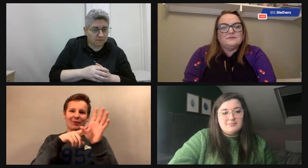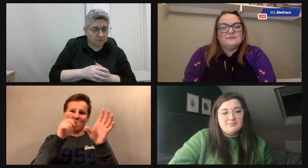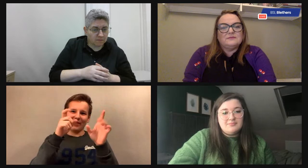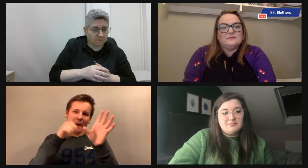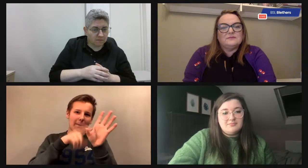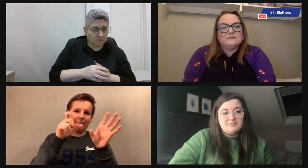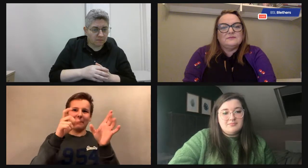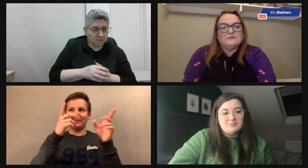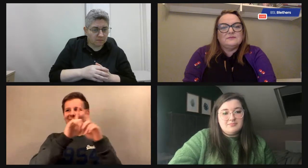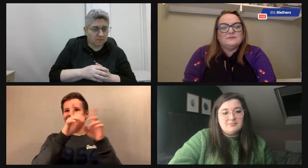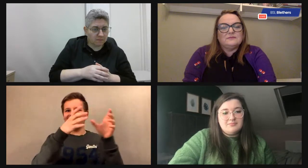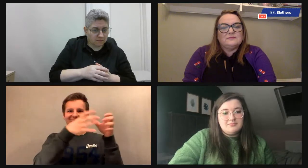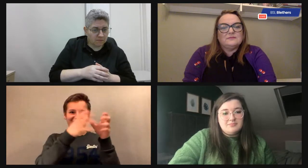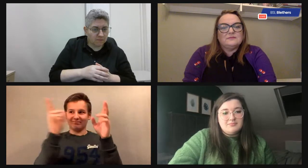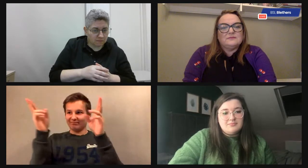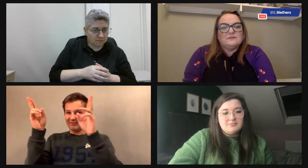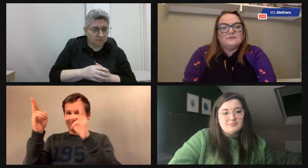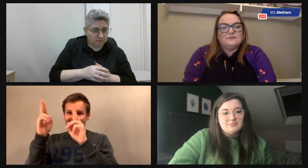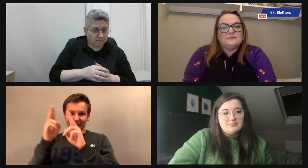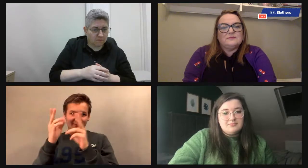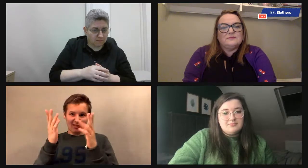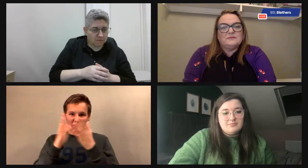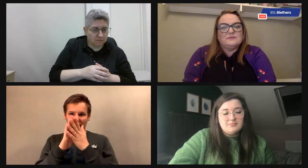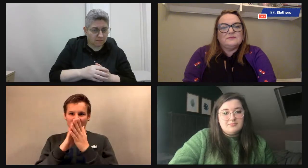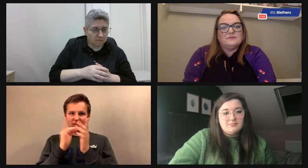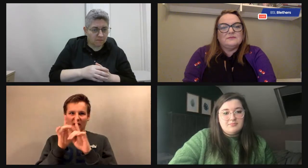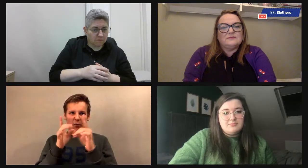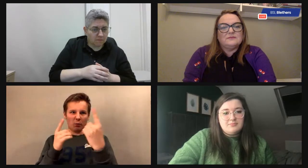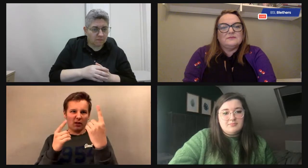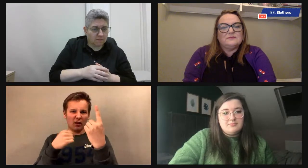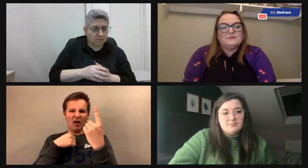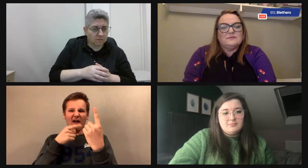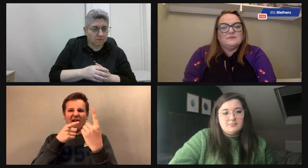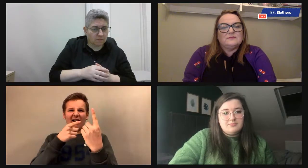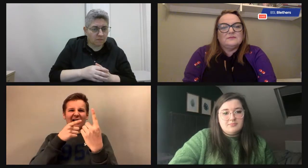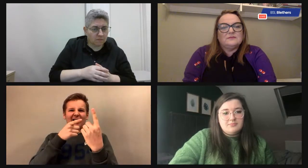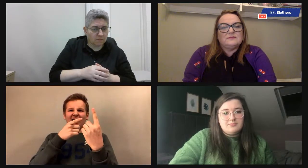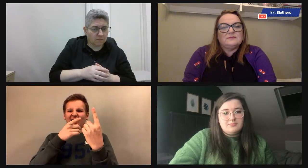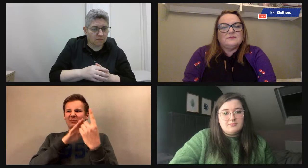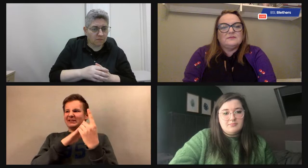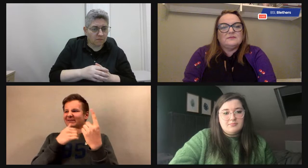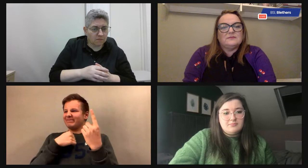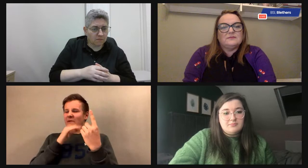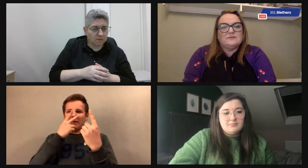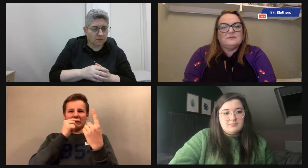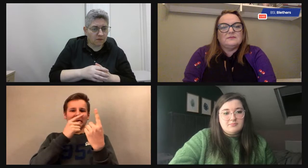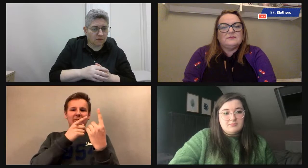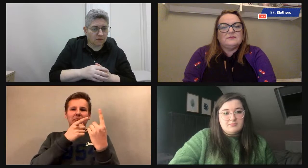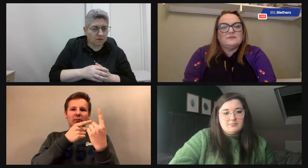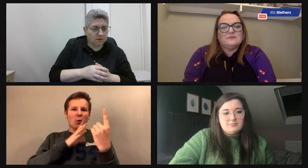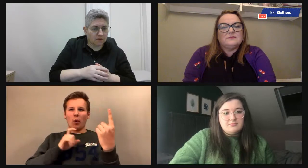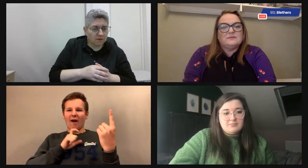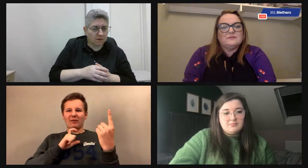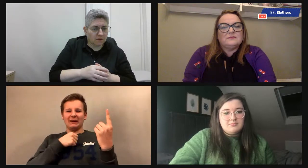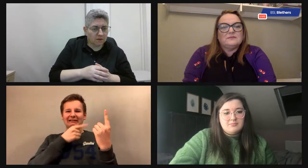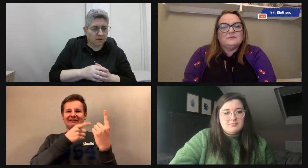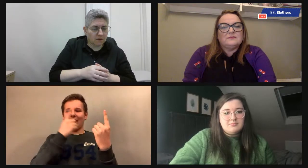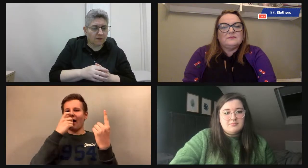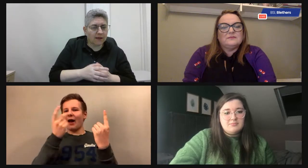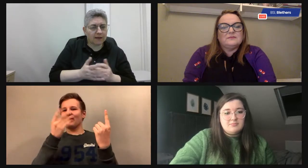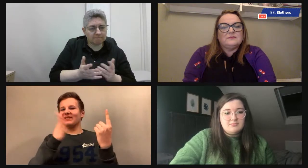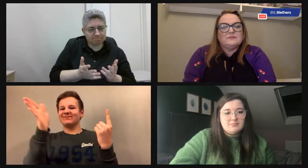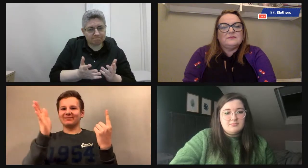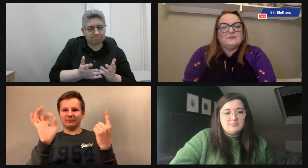just feels like our youth clubs and youth community, that the numbers are dwindling, and it's like